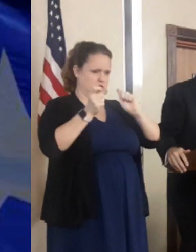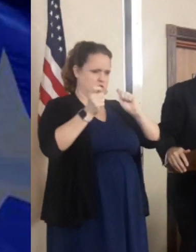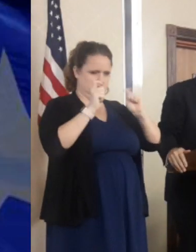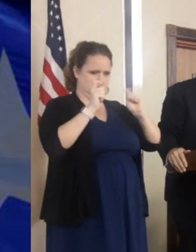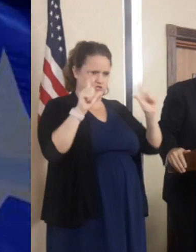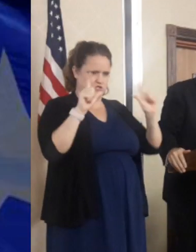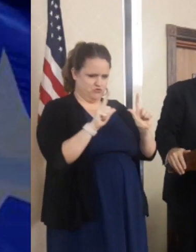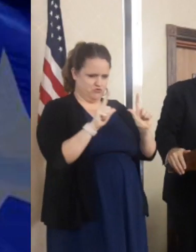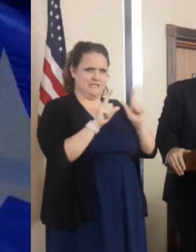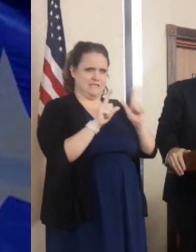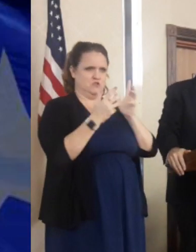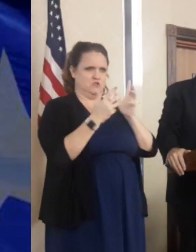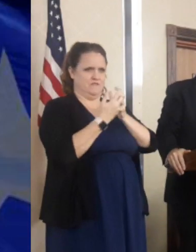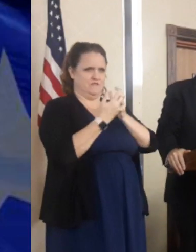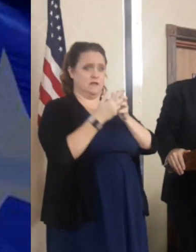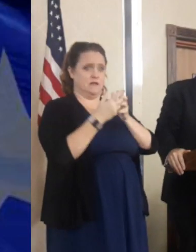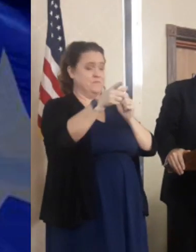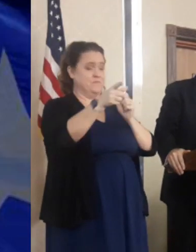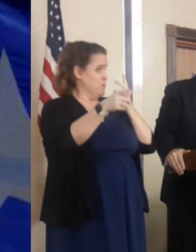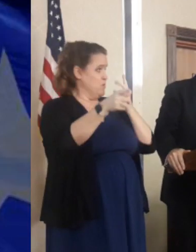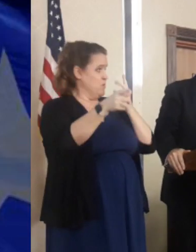screen.